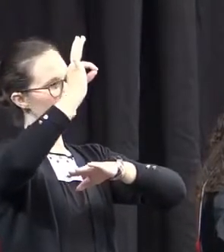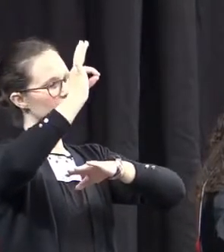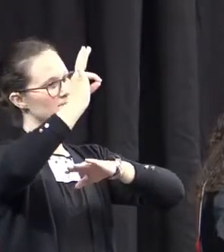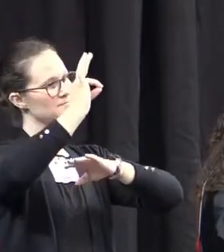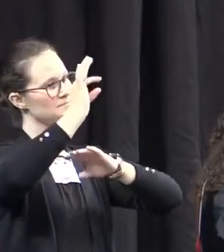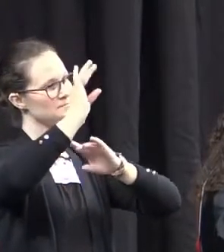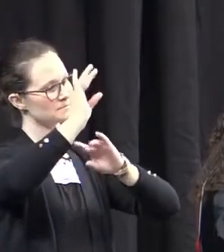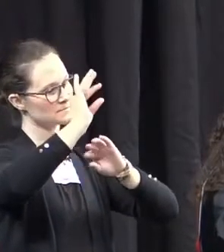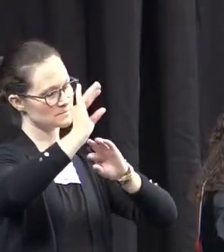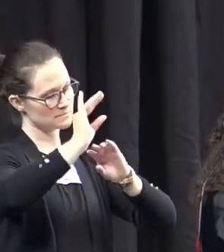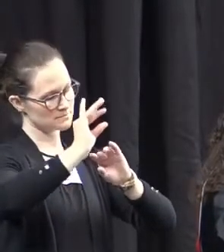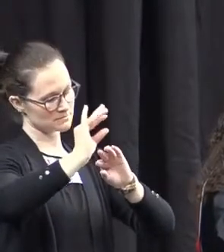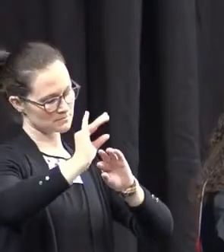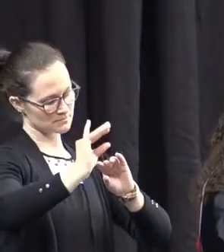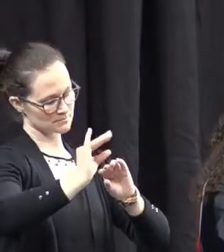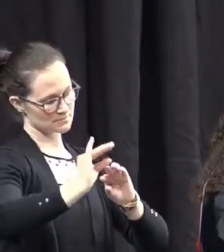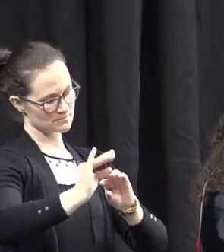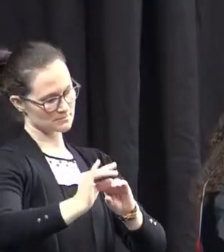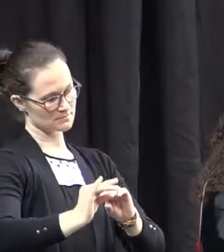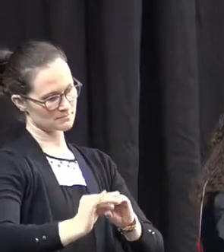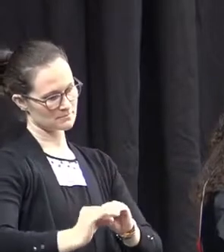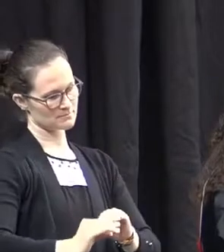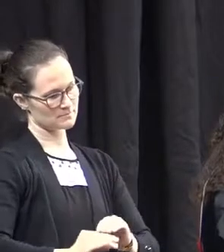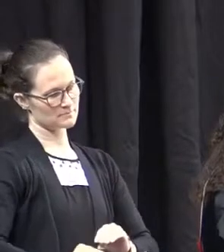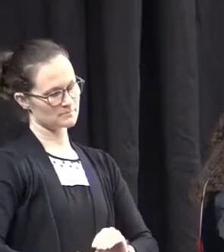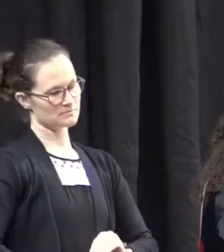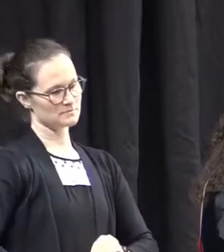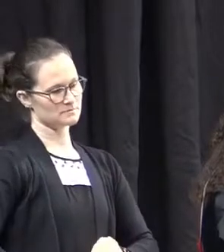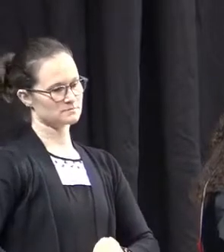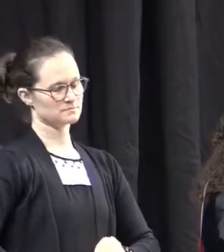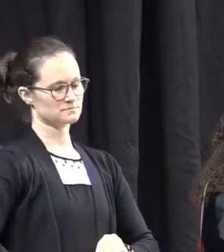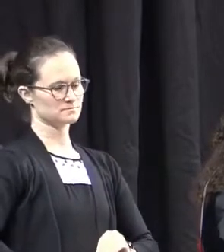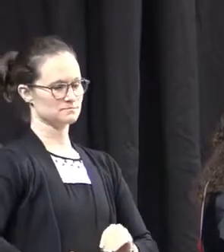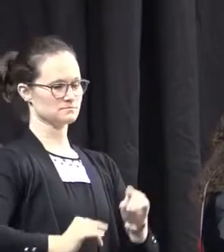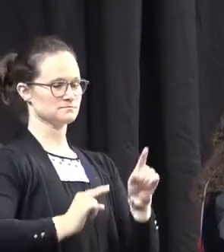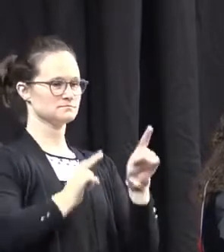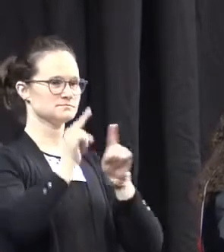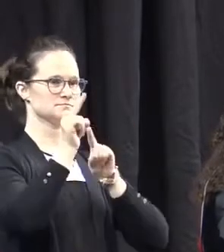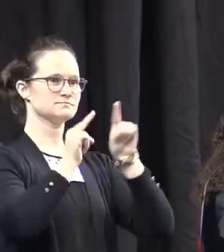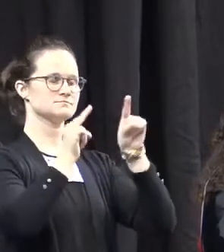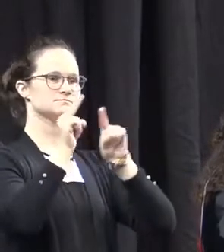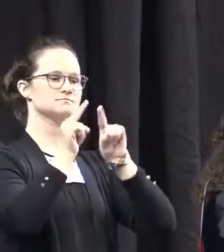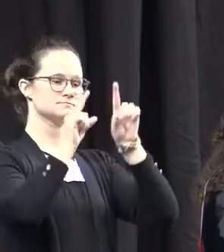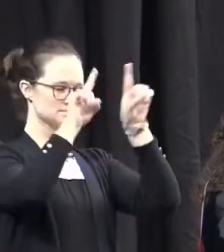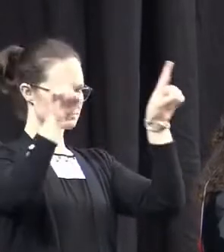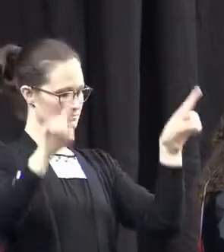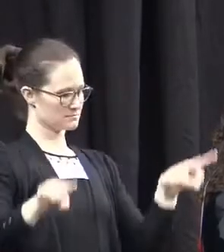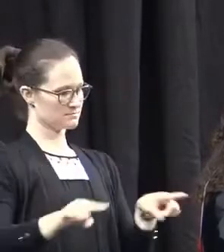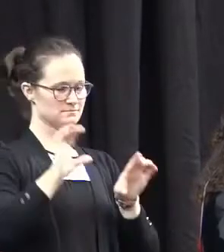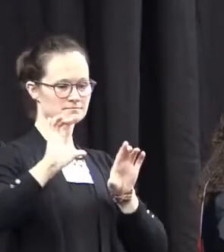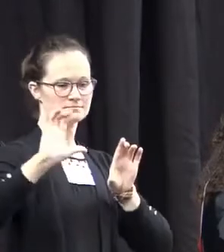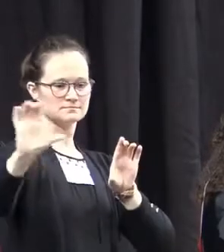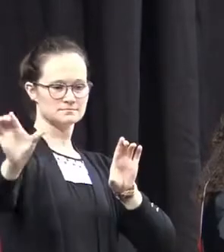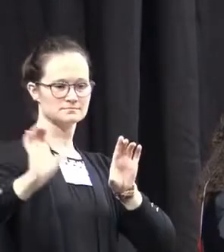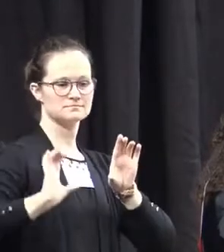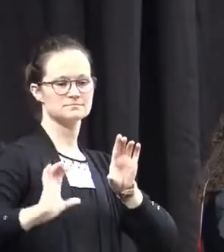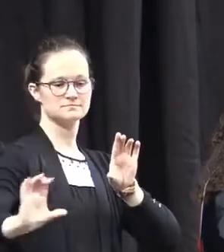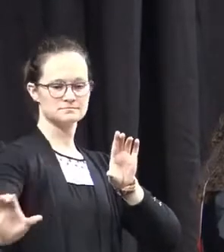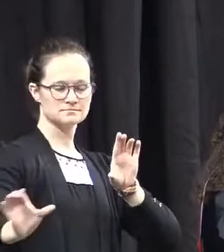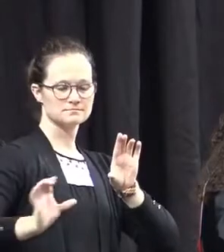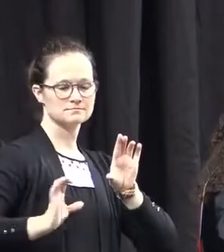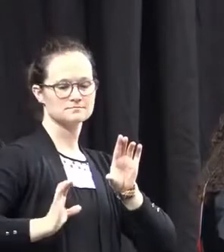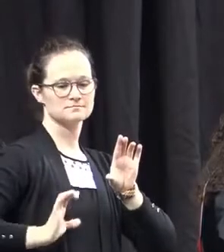twilight's last gleaming, whose broad stripes and